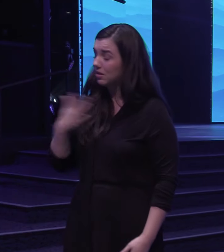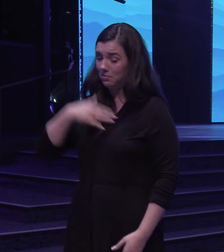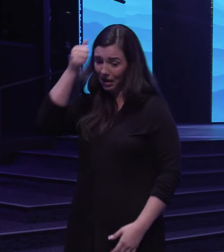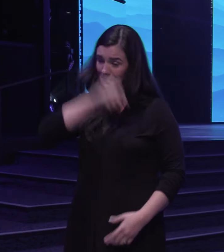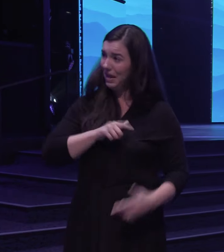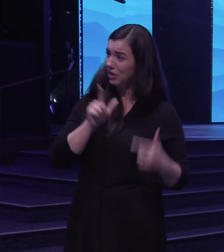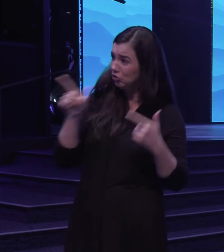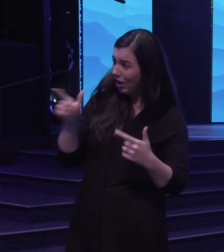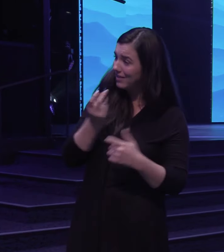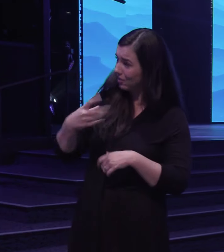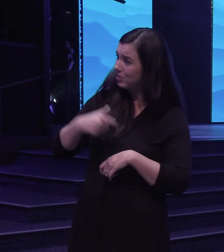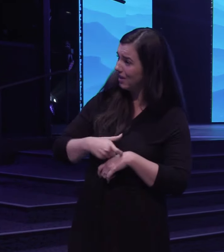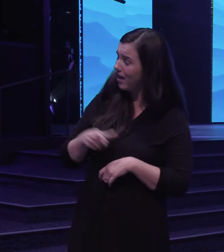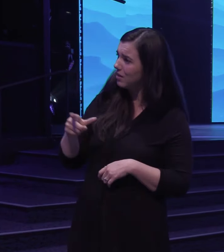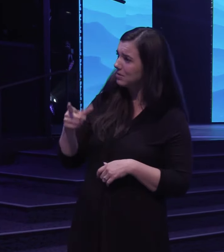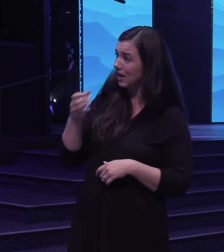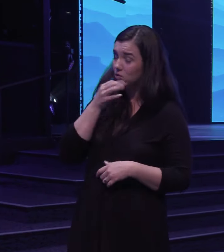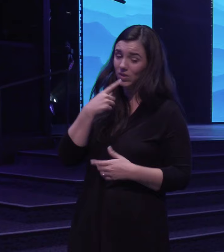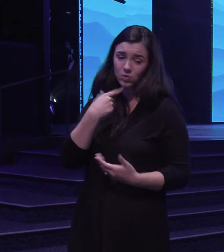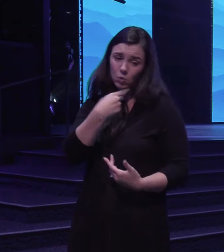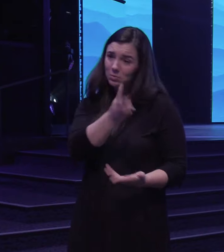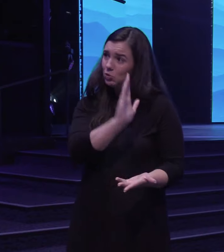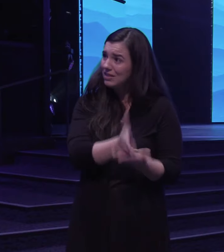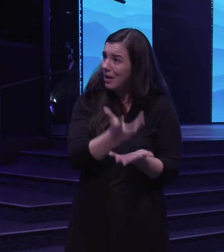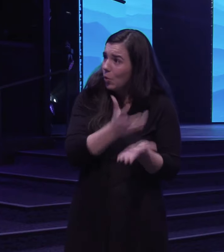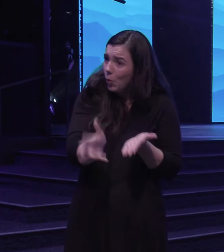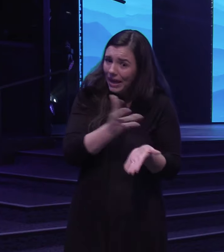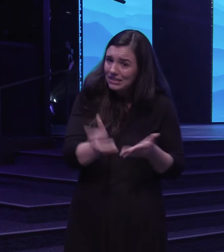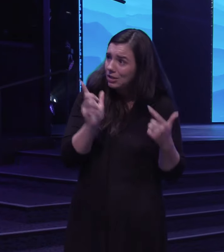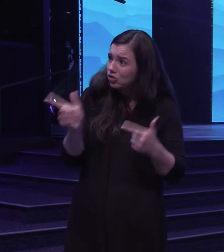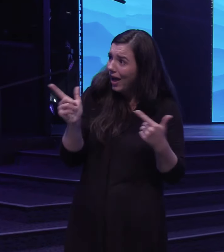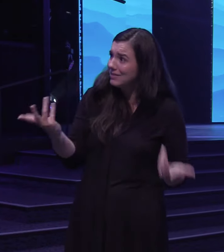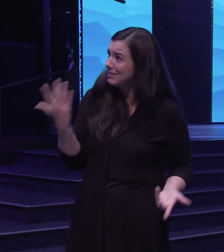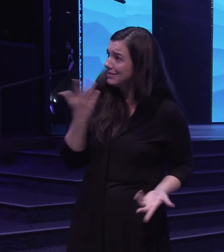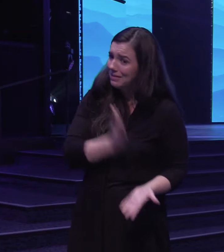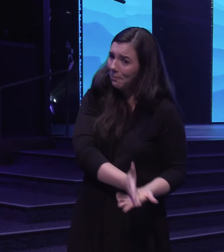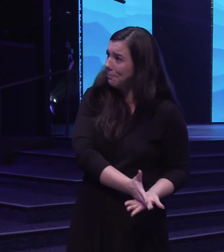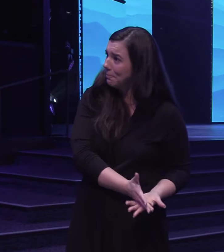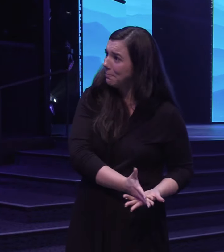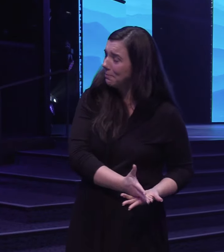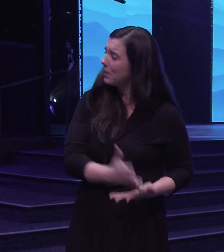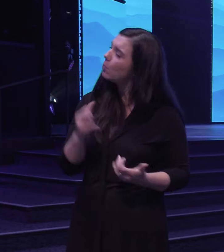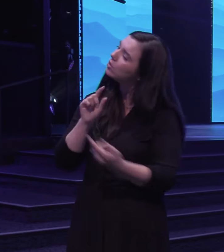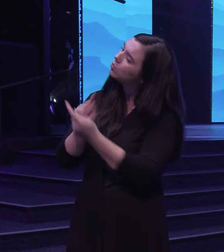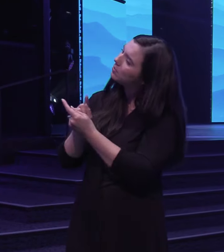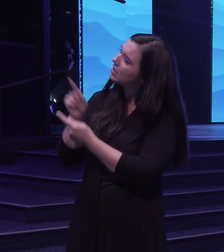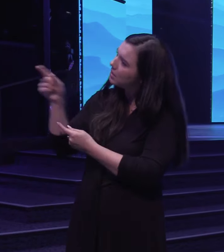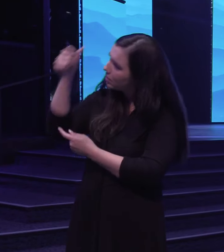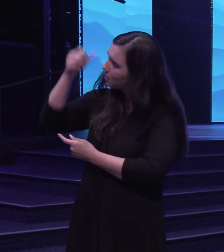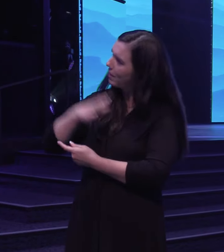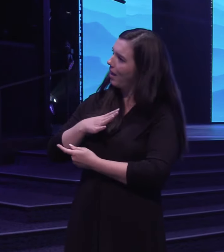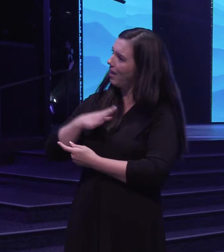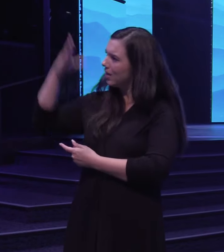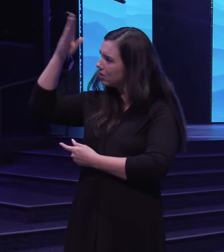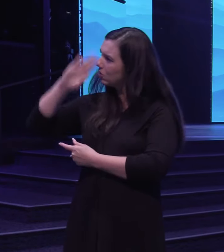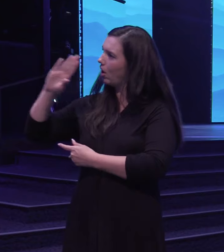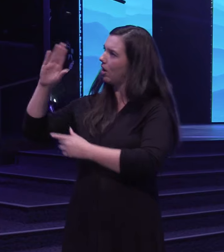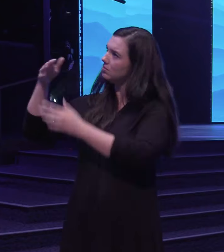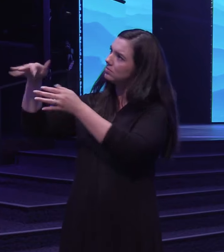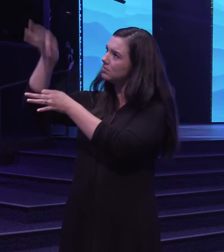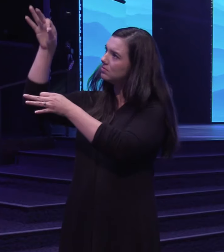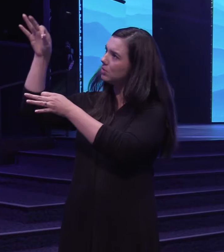men shot you several times. And pretty soon I told them to stop wasting their bullets. And I just wanted to meet the man who's protected